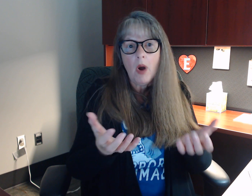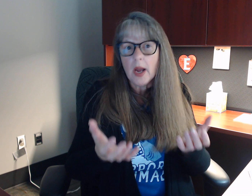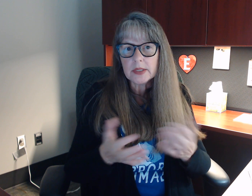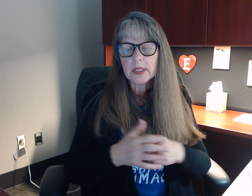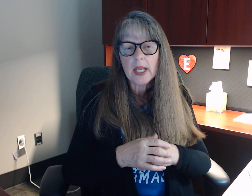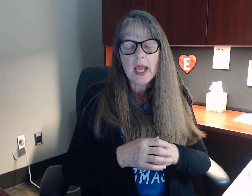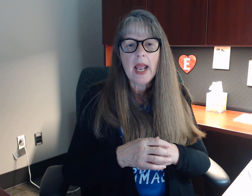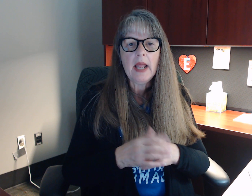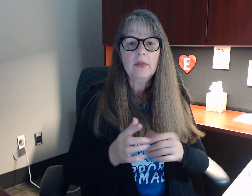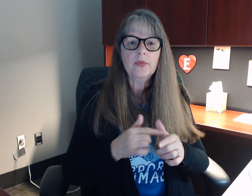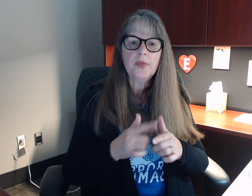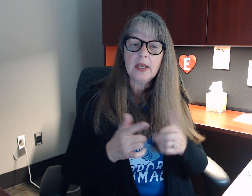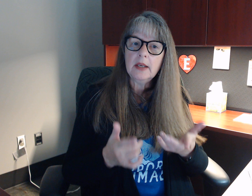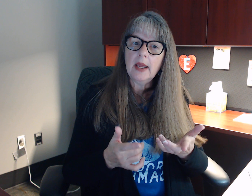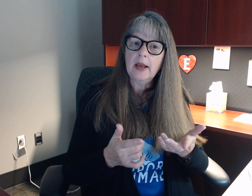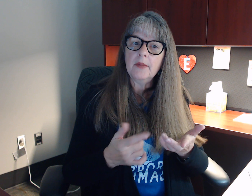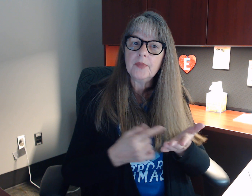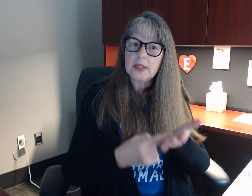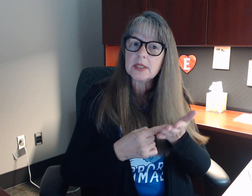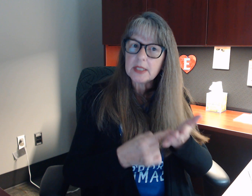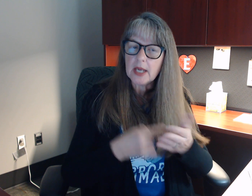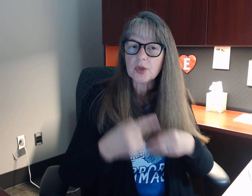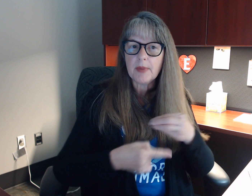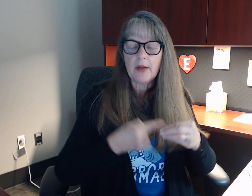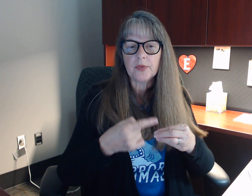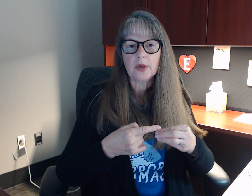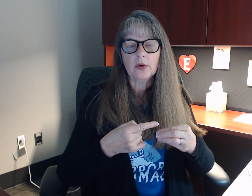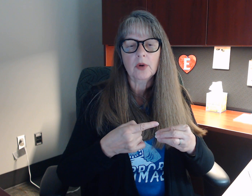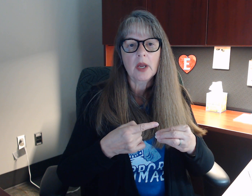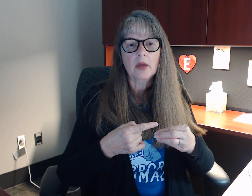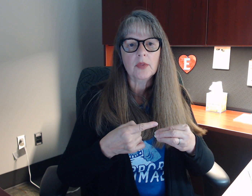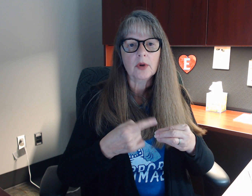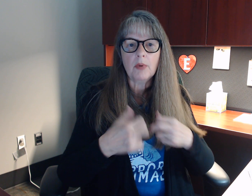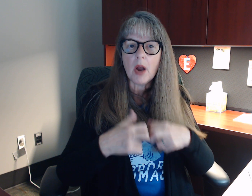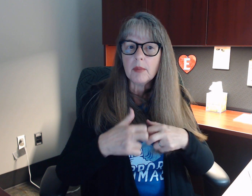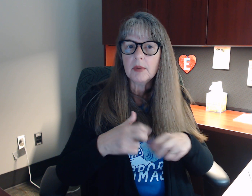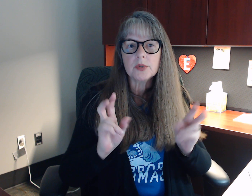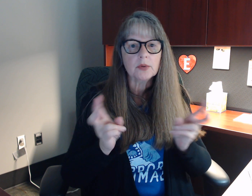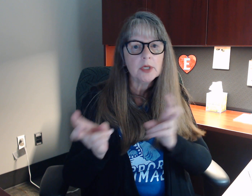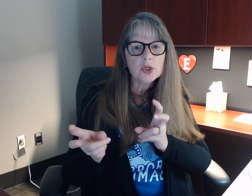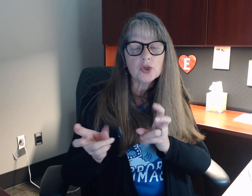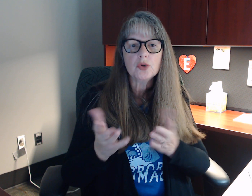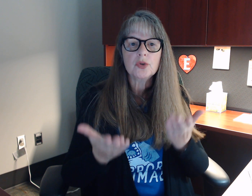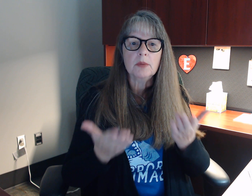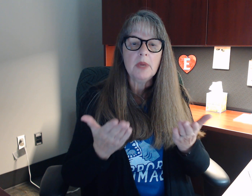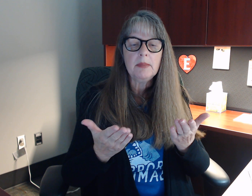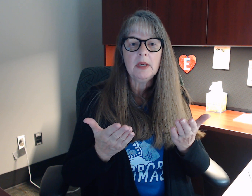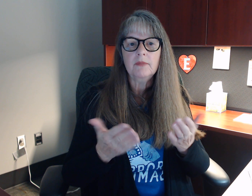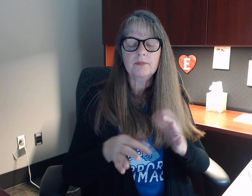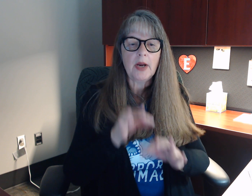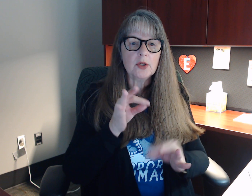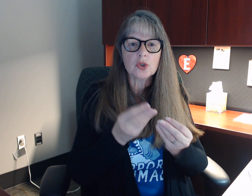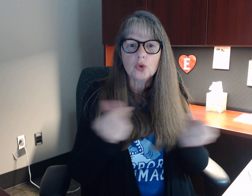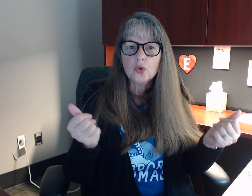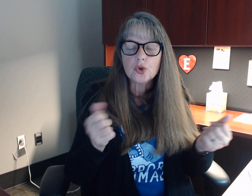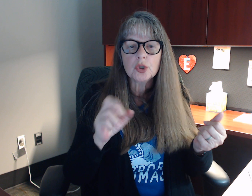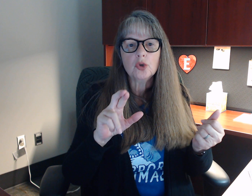want. And then they discuss about their problems, their issues, and maybe find a solution